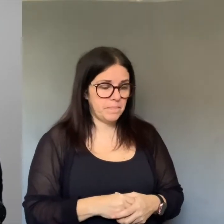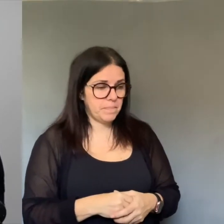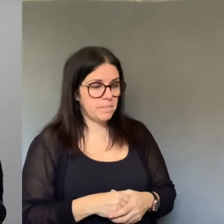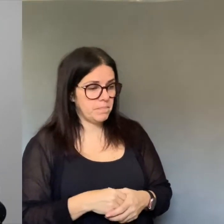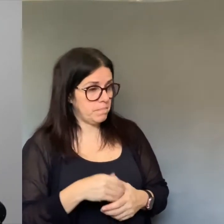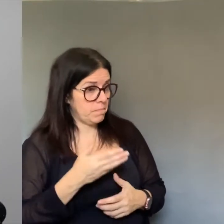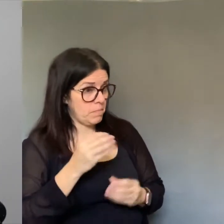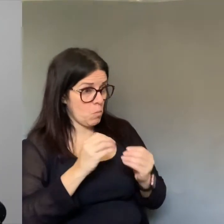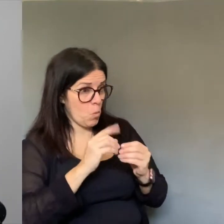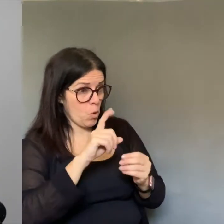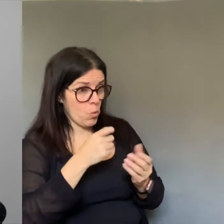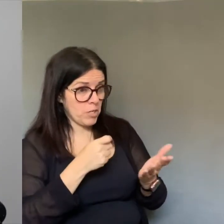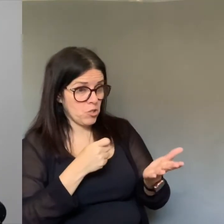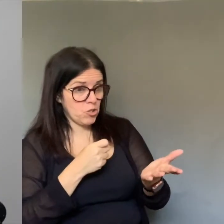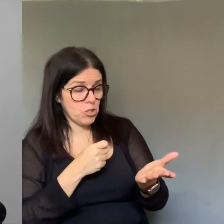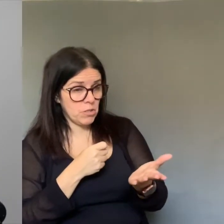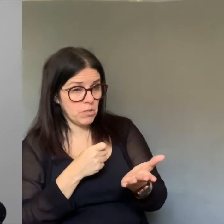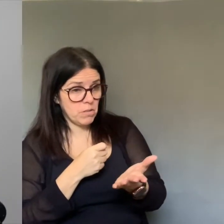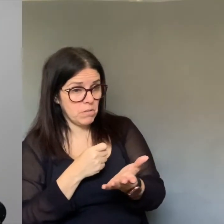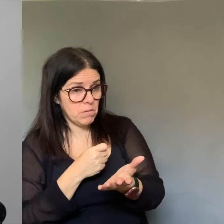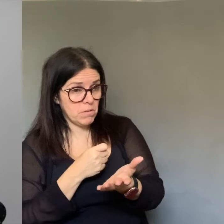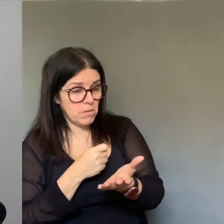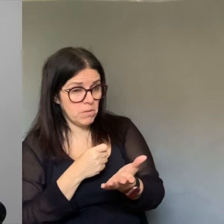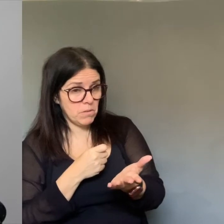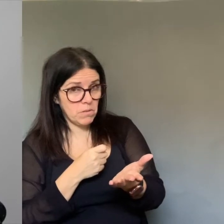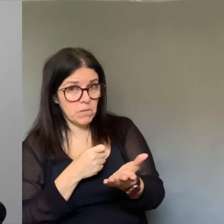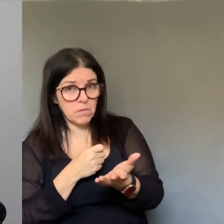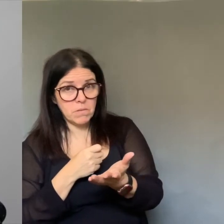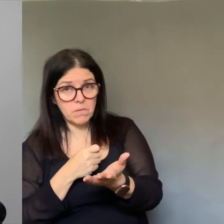Any further questions from AM800?